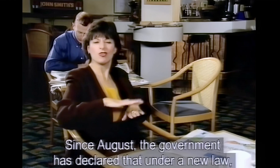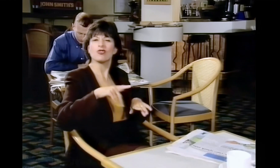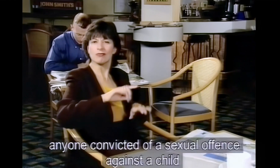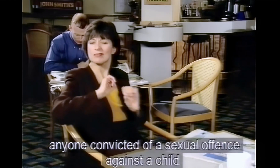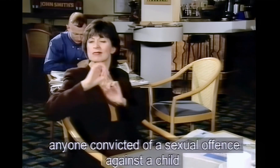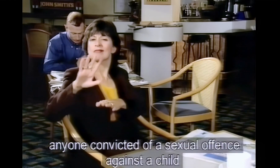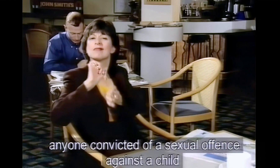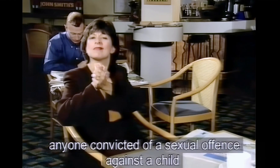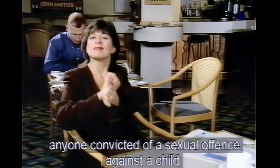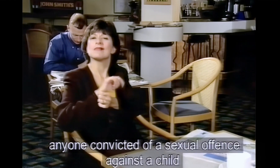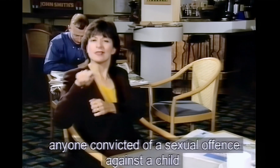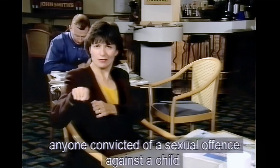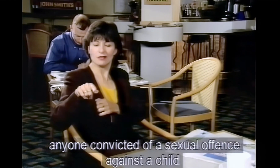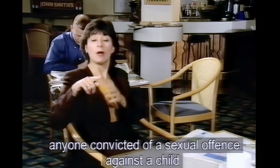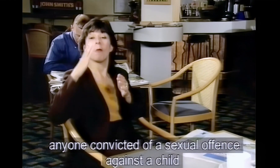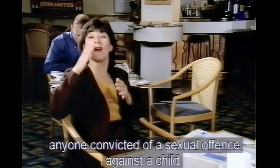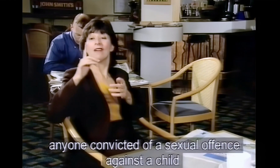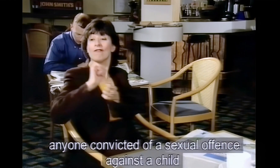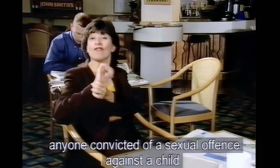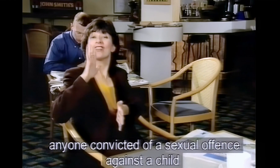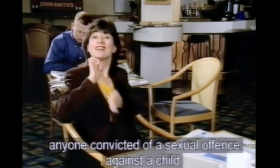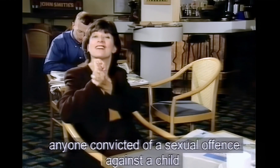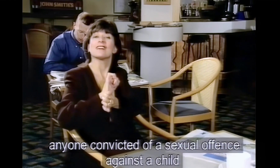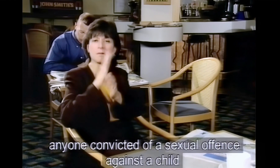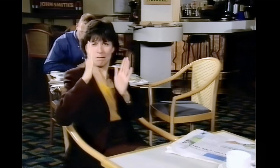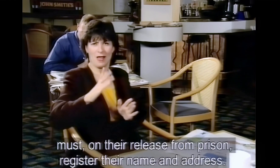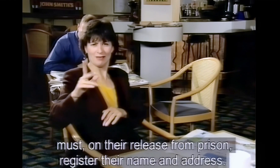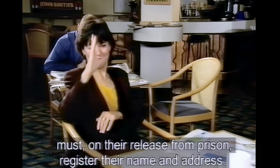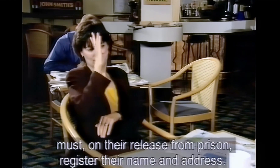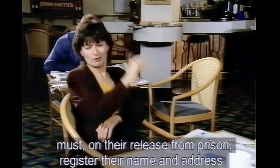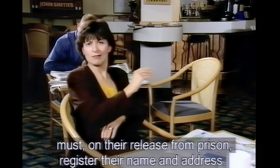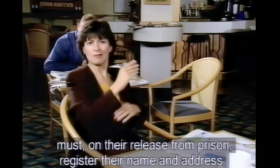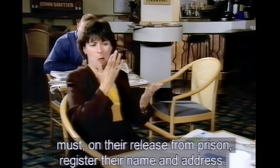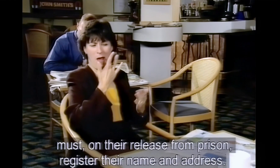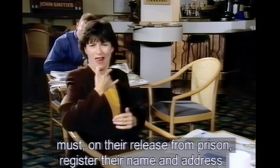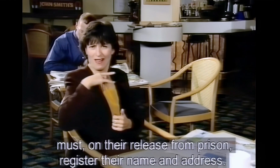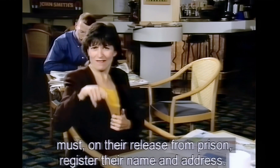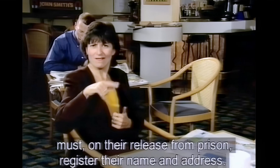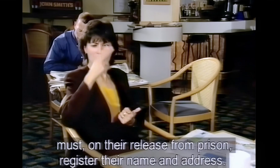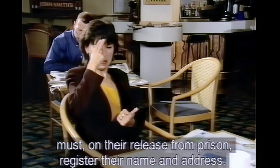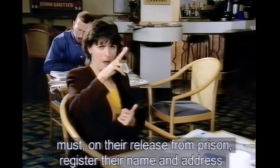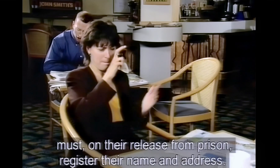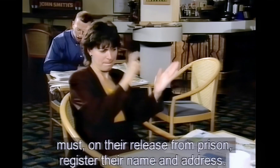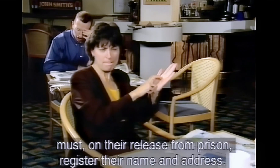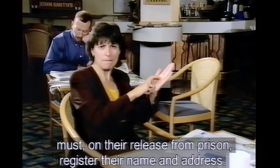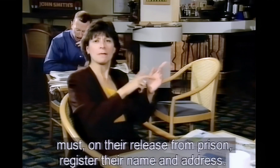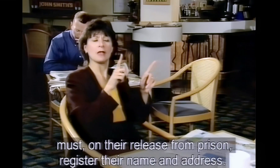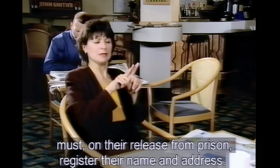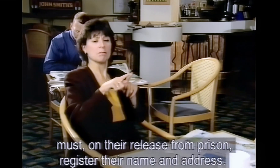child must, on their release from prison, register their name and address. If they're to change their name or address,